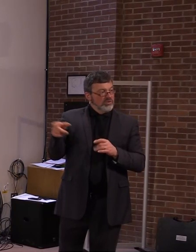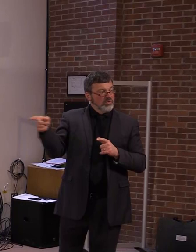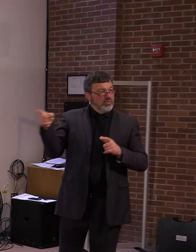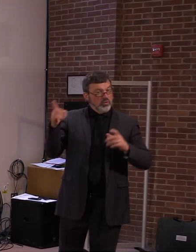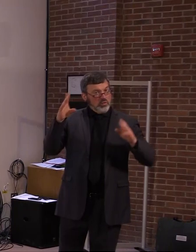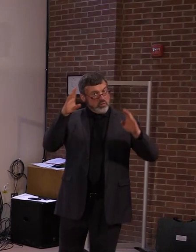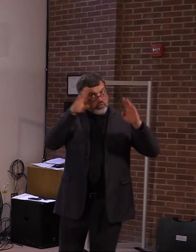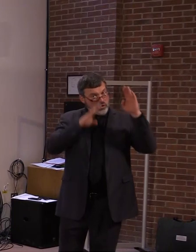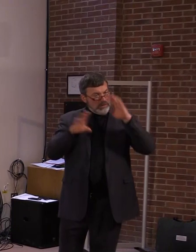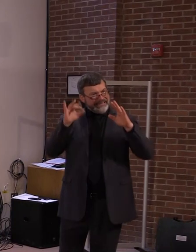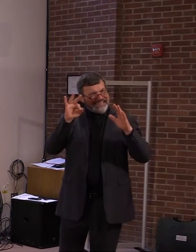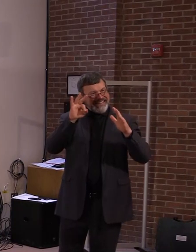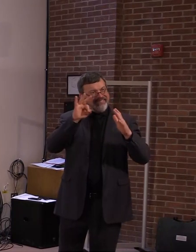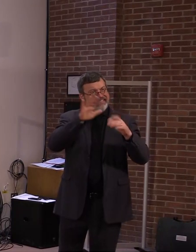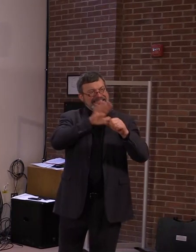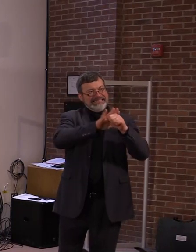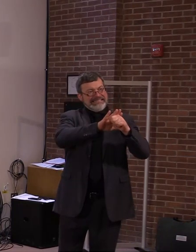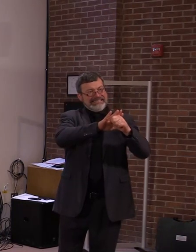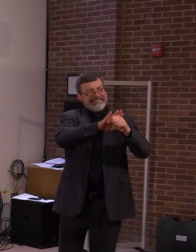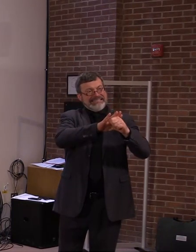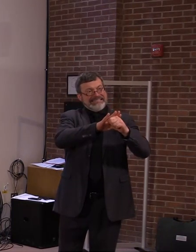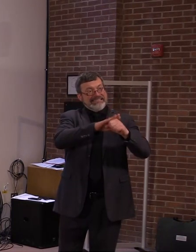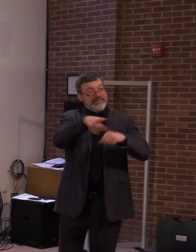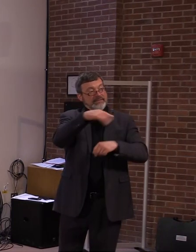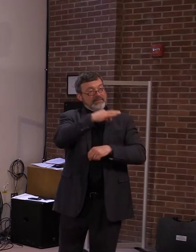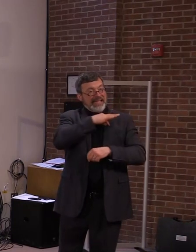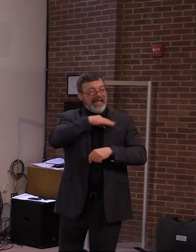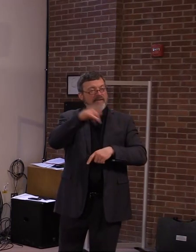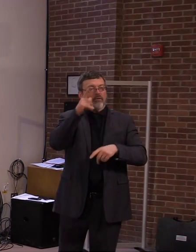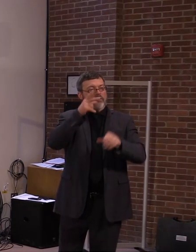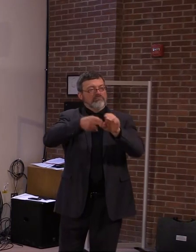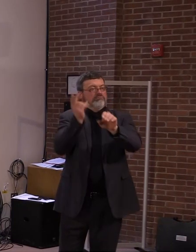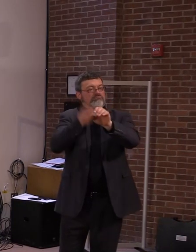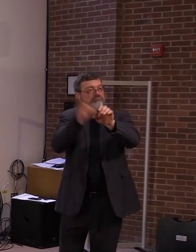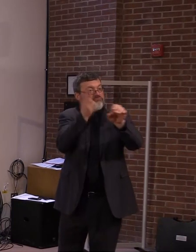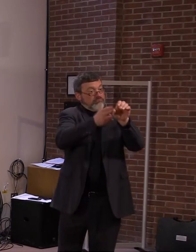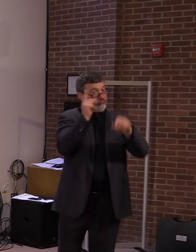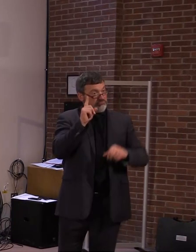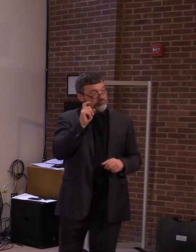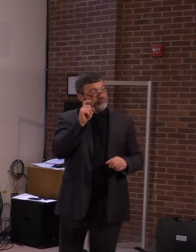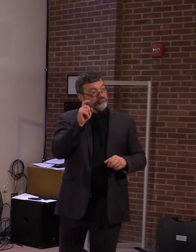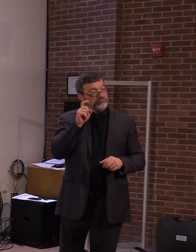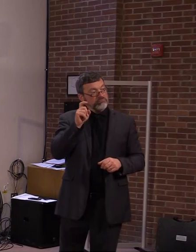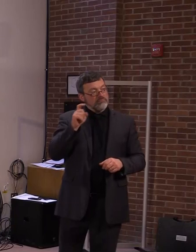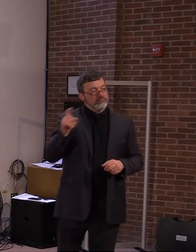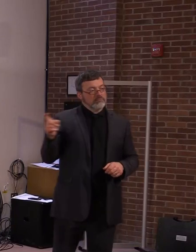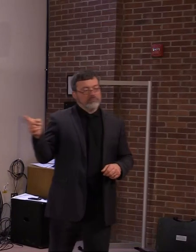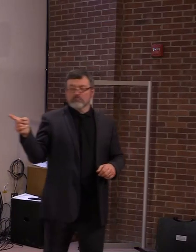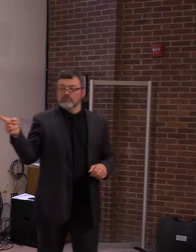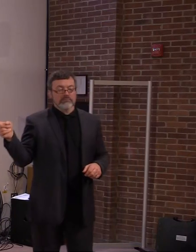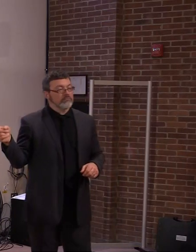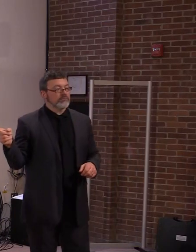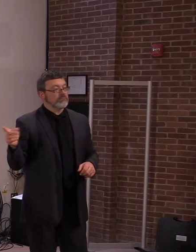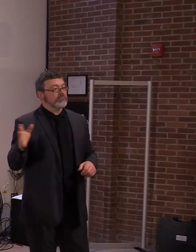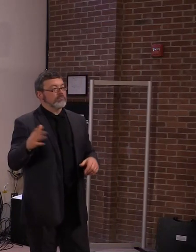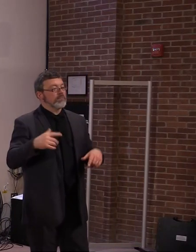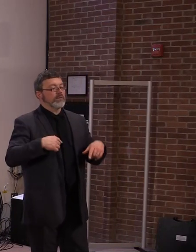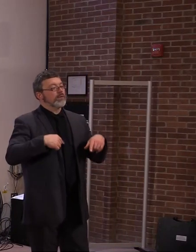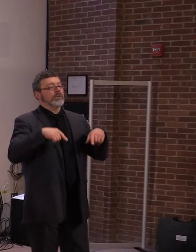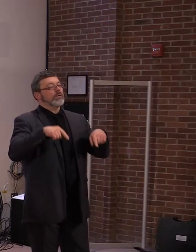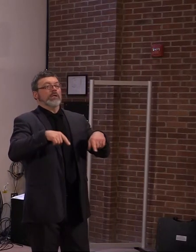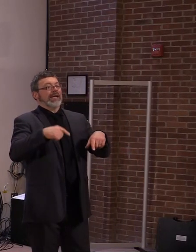Is there a concern if you push too hard, they'll walk away? I think the policy that we have, we just got to do a better job, I think, of encouraging people to get